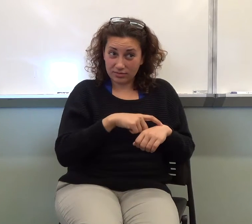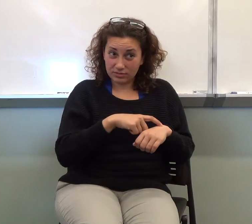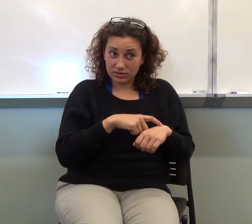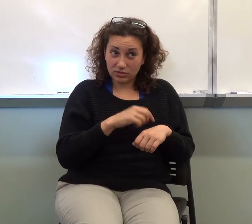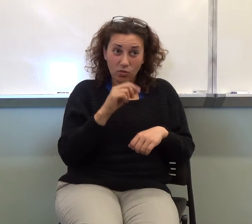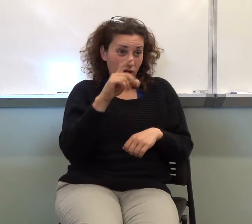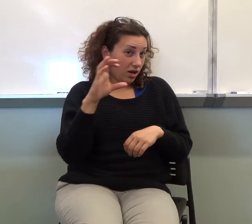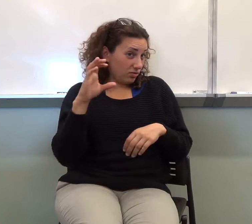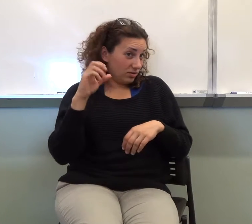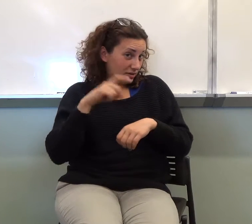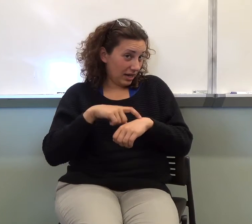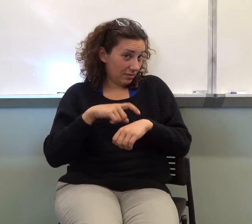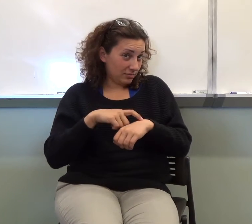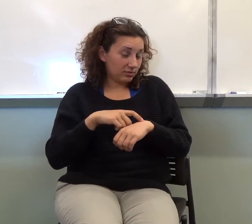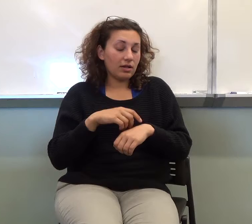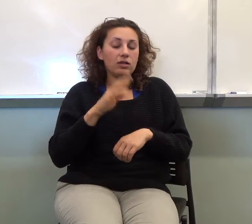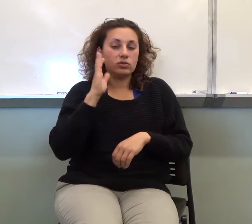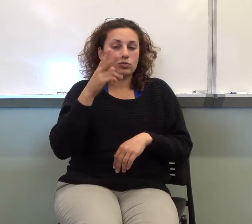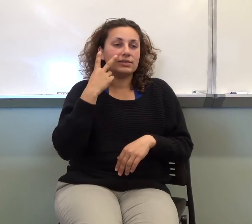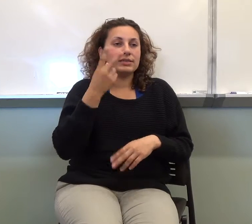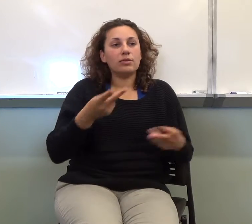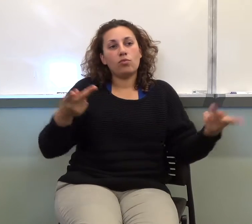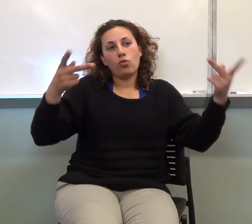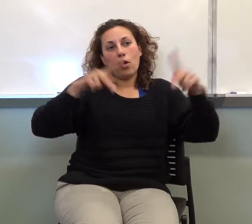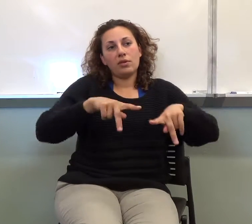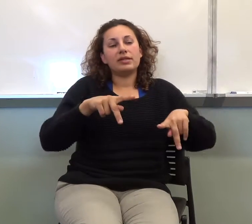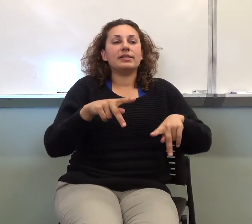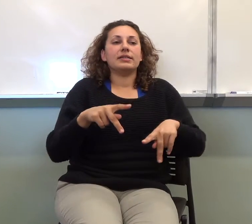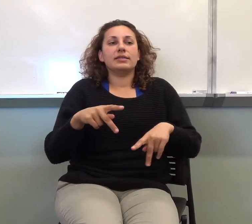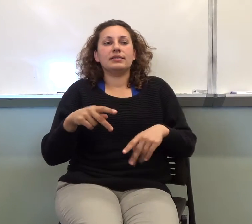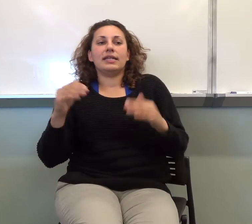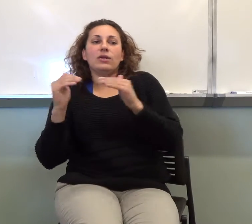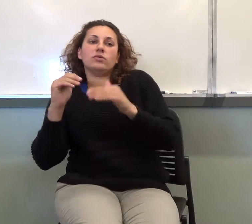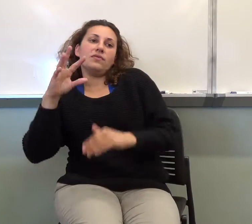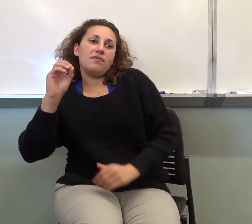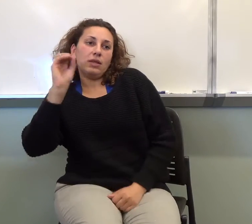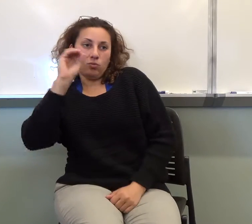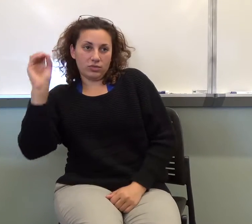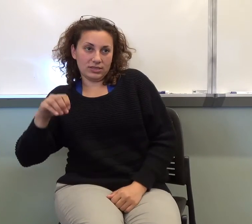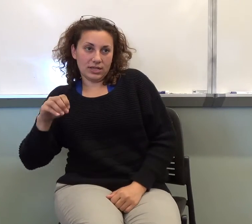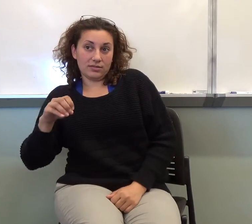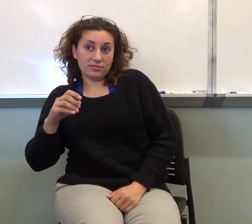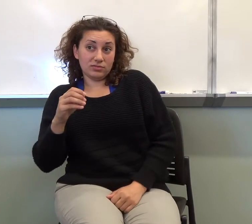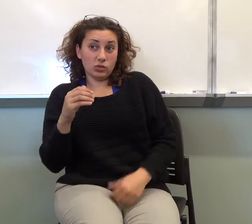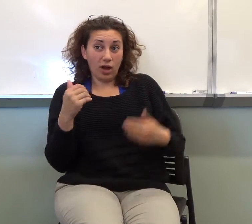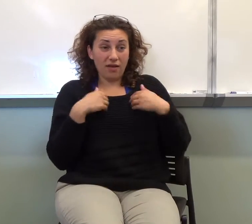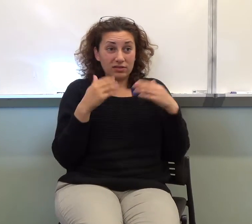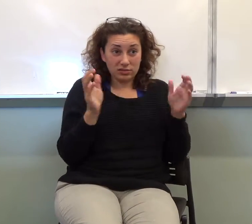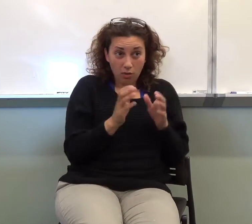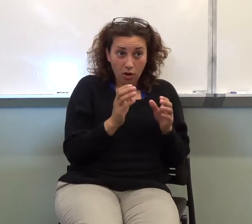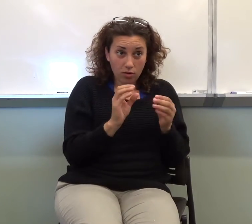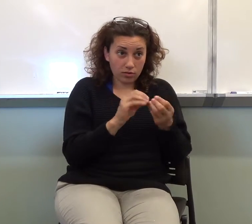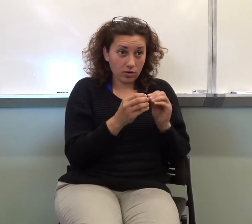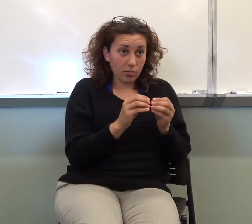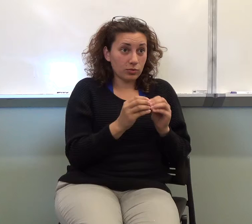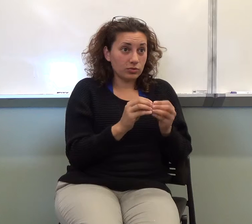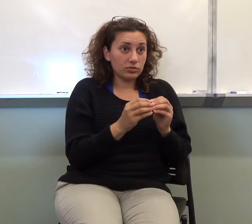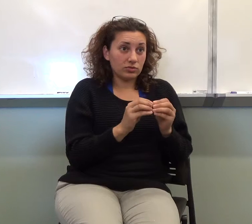the probability will start coming out being 50%. Okay? If you do small numbers of experiments, you're not going to